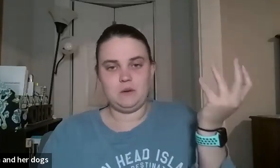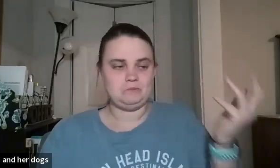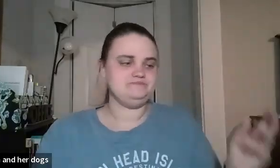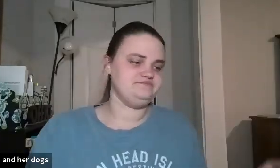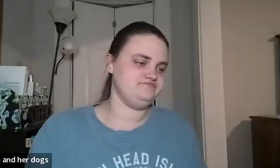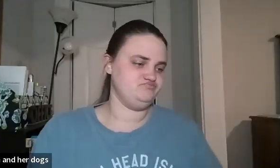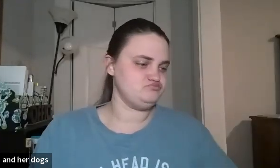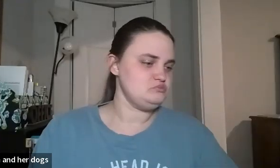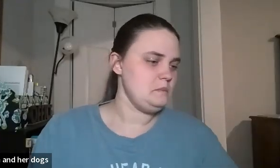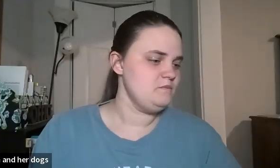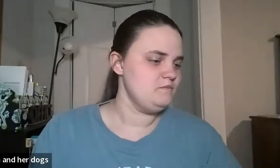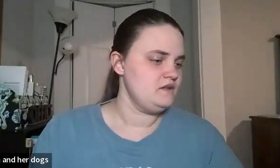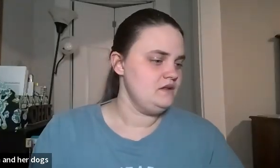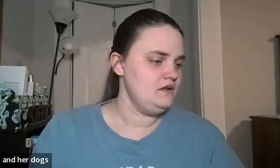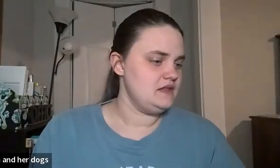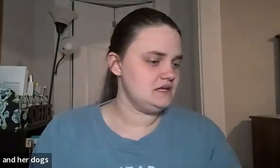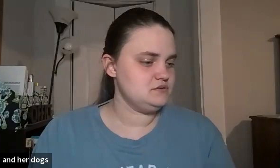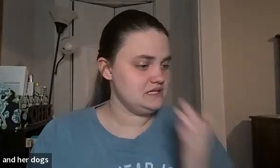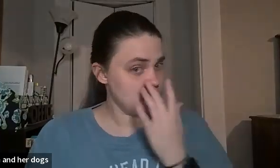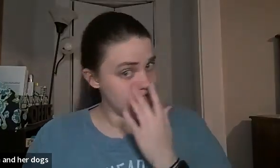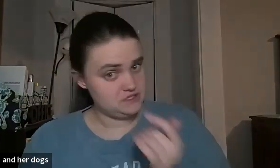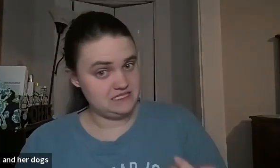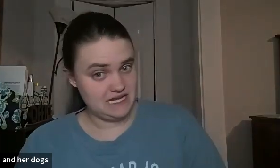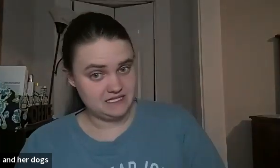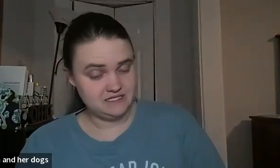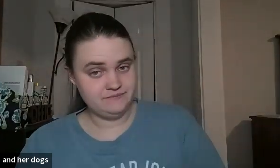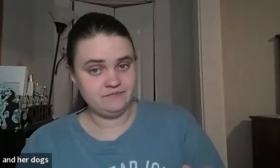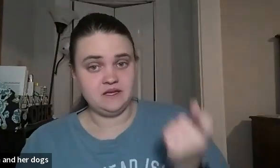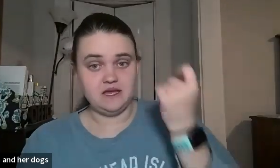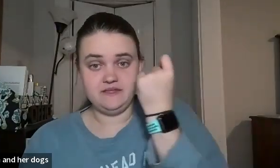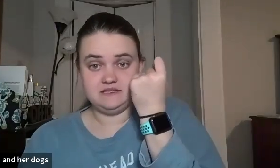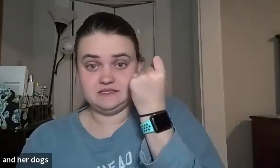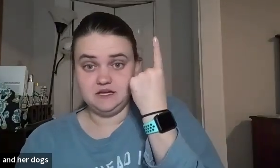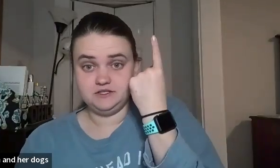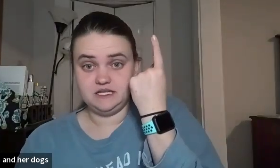well. The next one is understand, and that's understand.